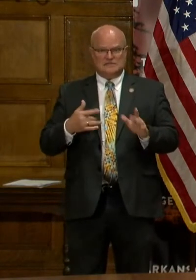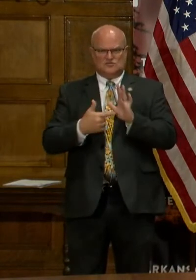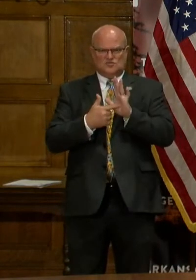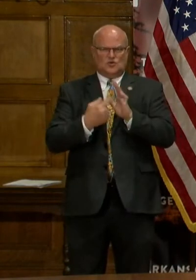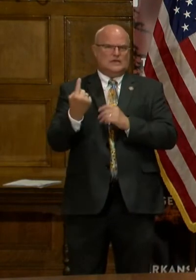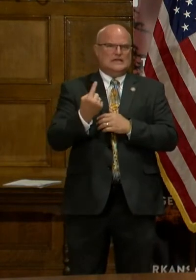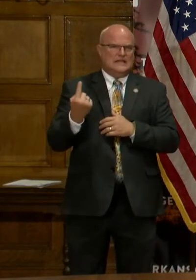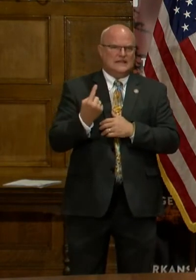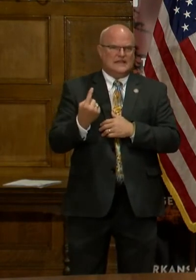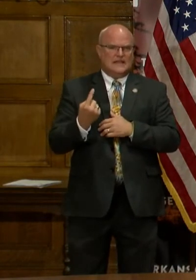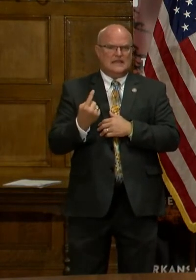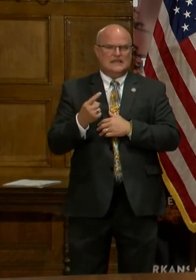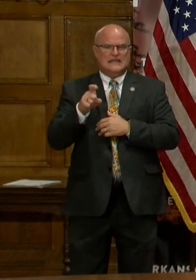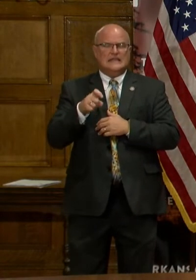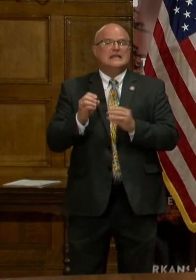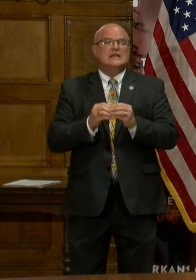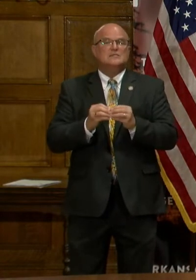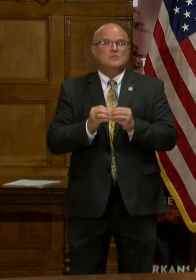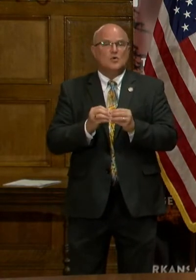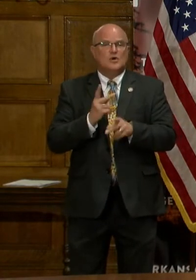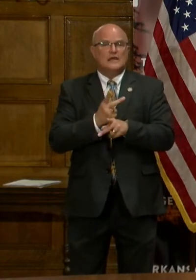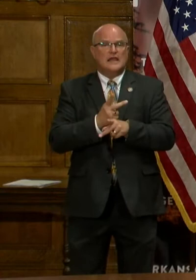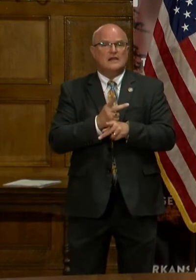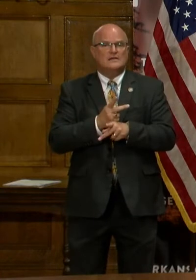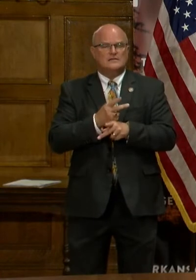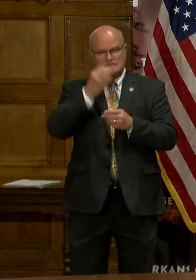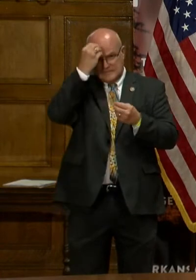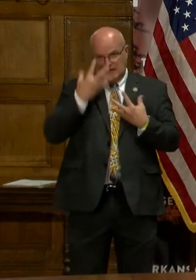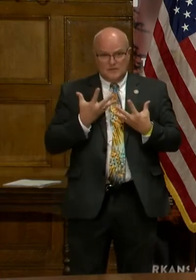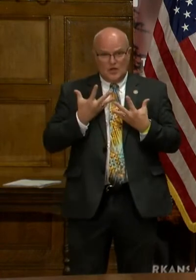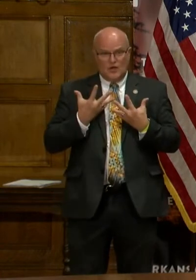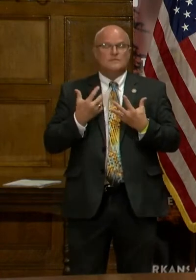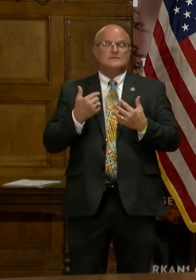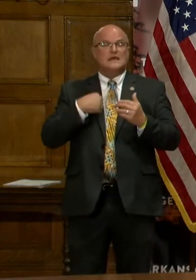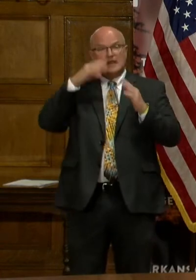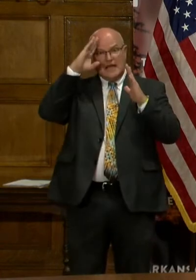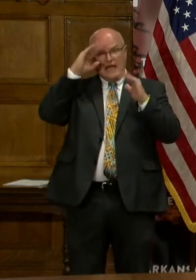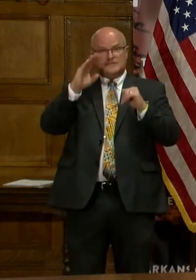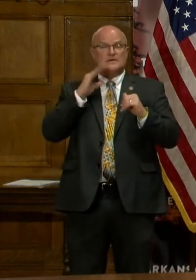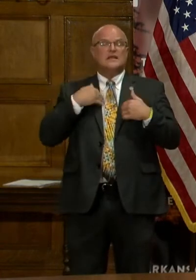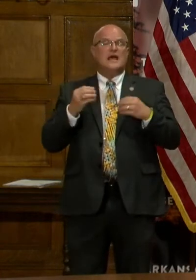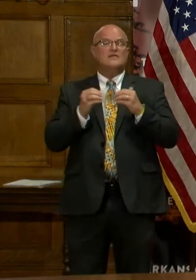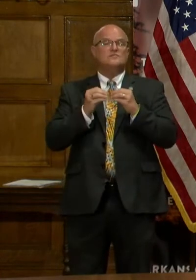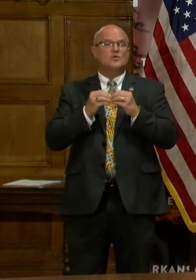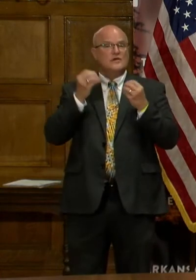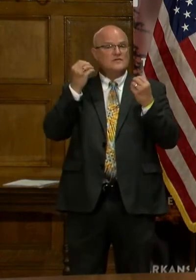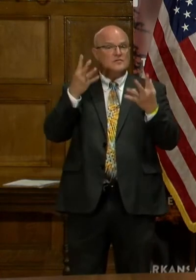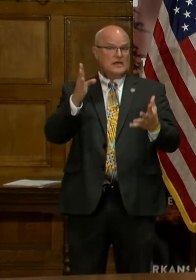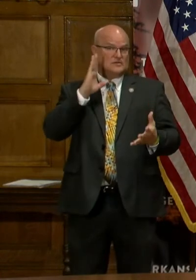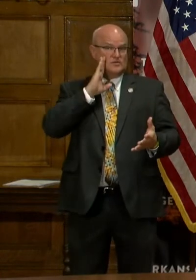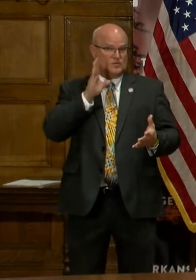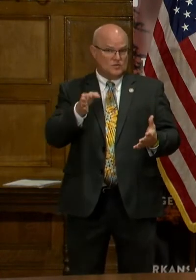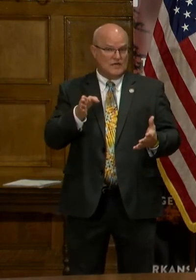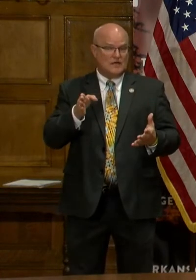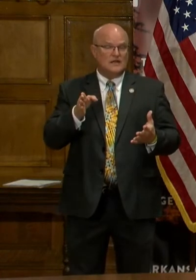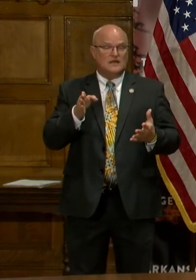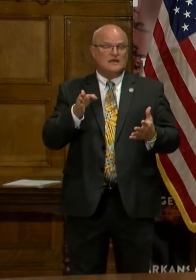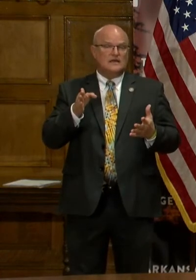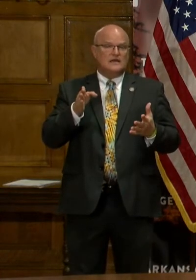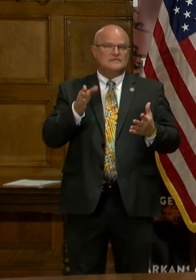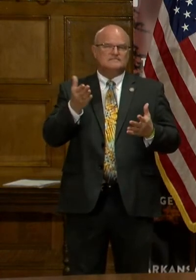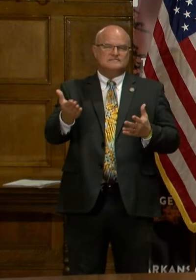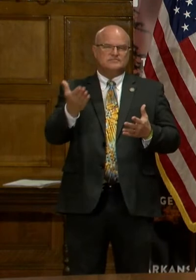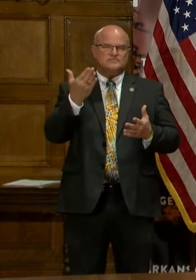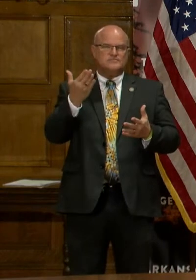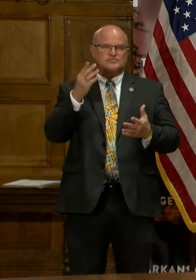that would justify more care, then that should be referred to them. I expect that we'll have more information on that in